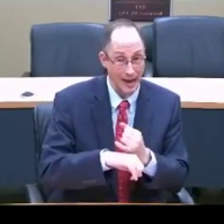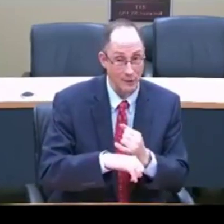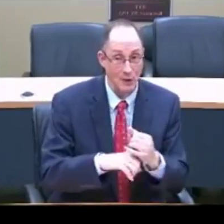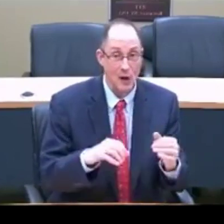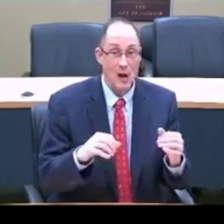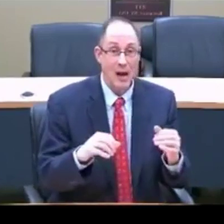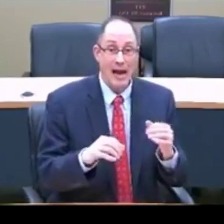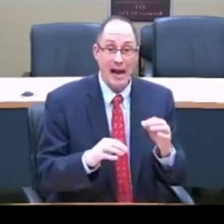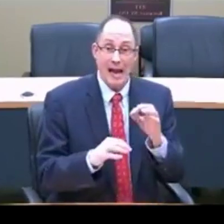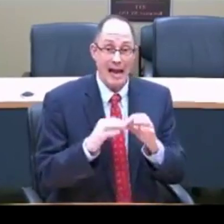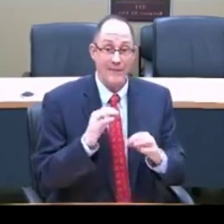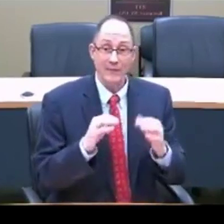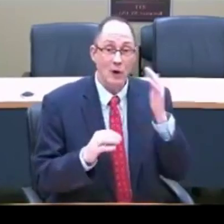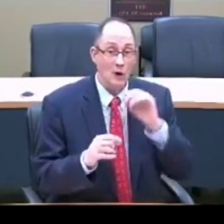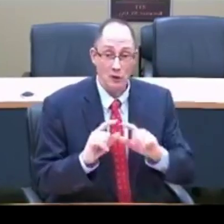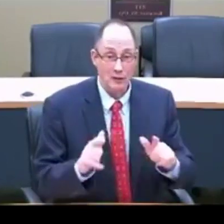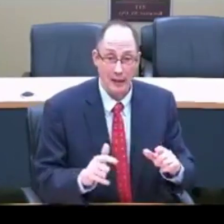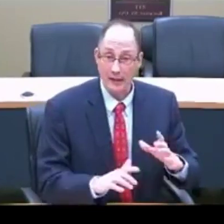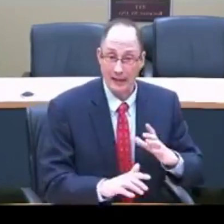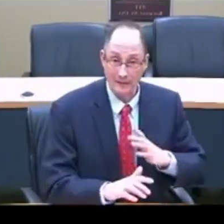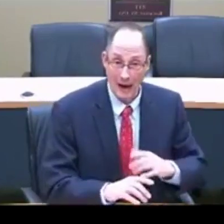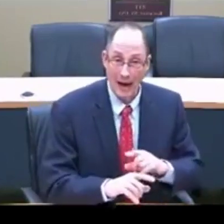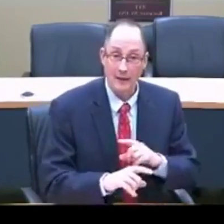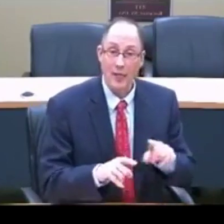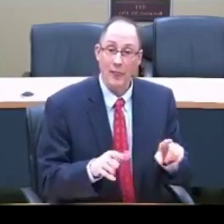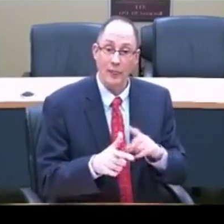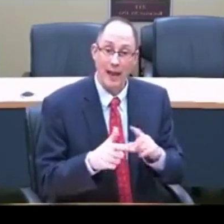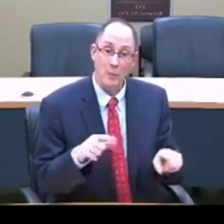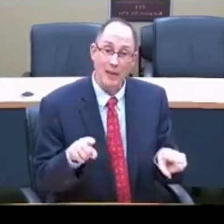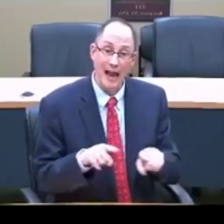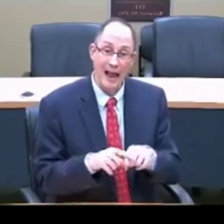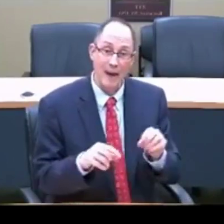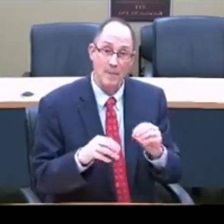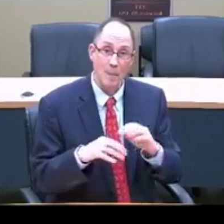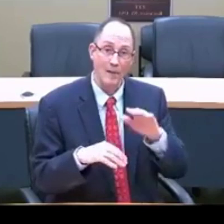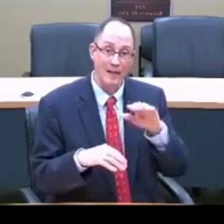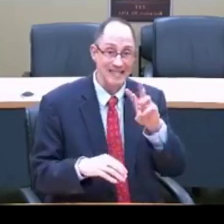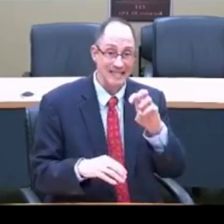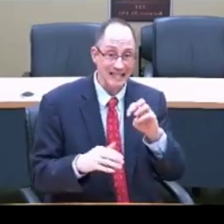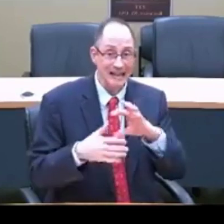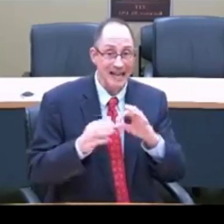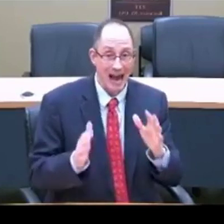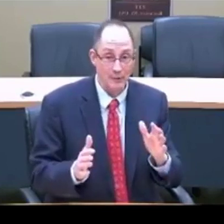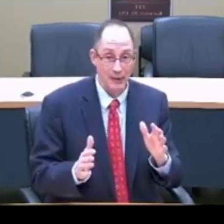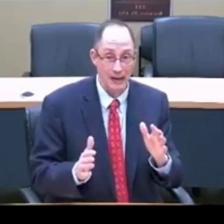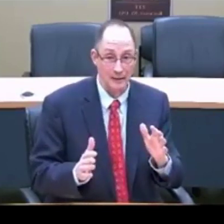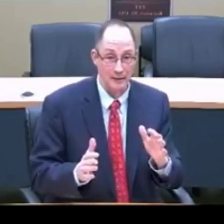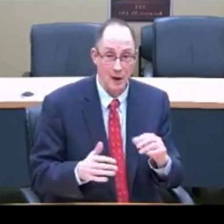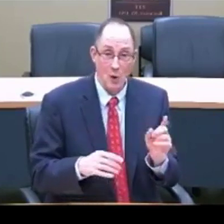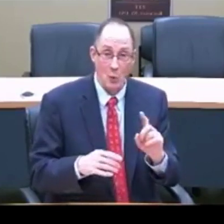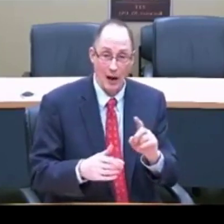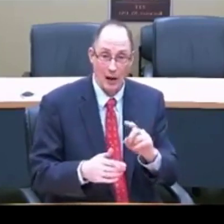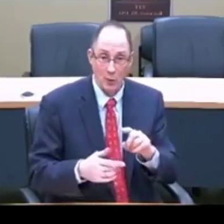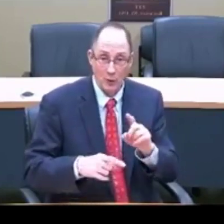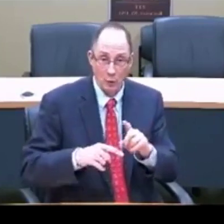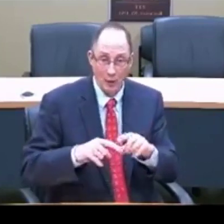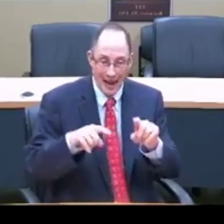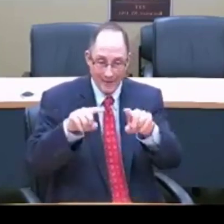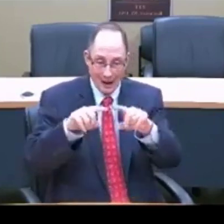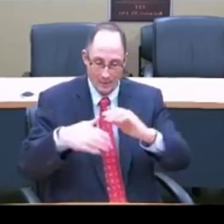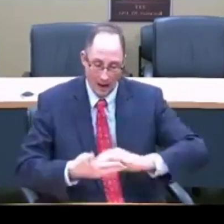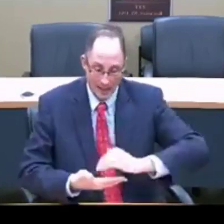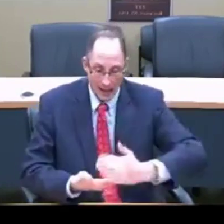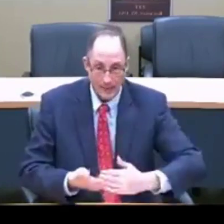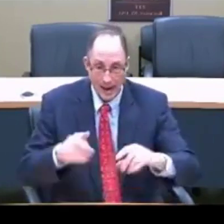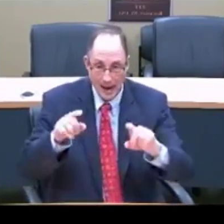campus. If you don't know sign, that's fine. Then we have more than 60 captionists where we have